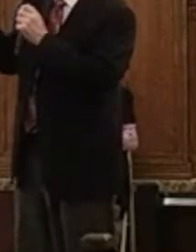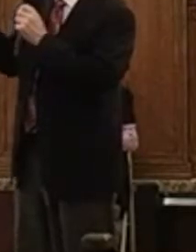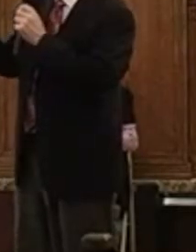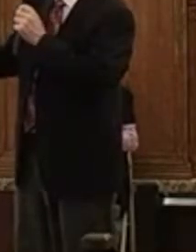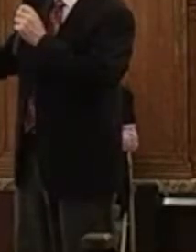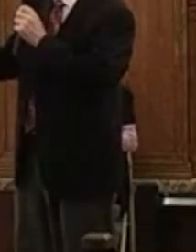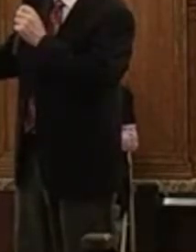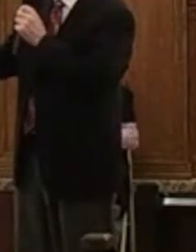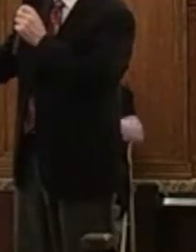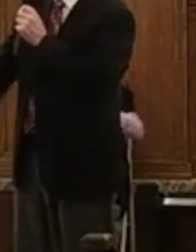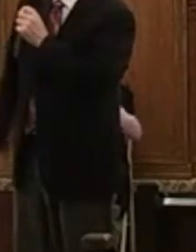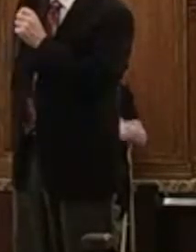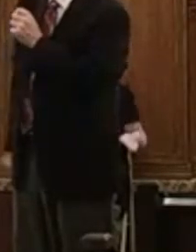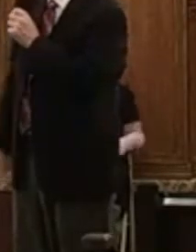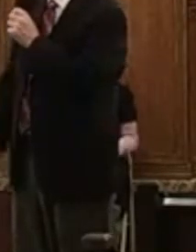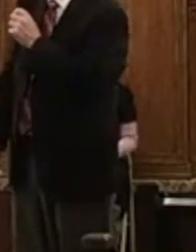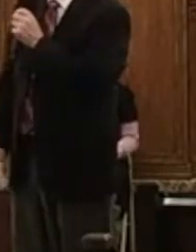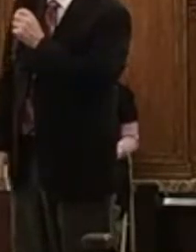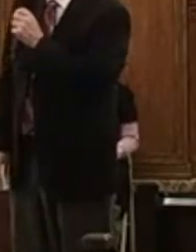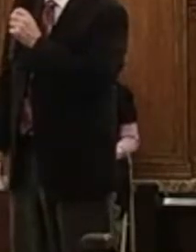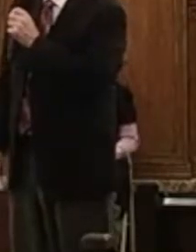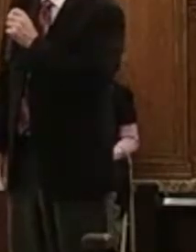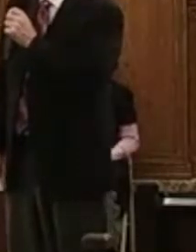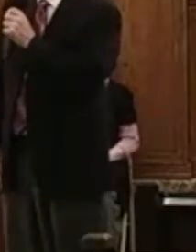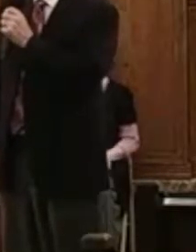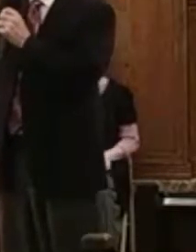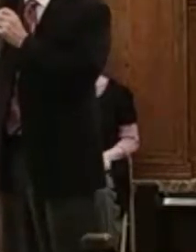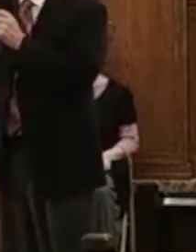into the presence of God.